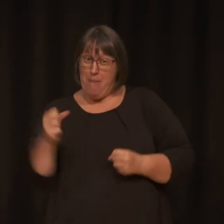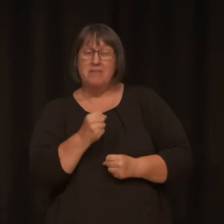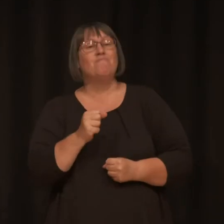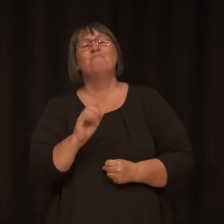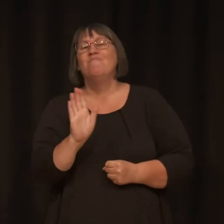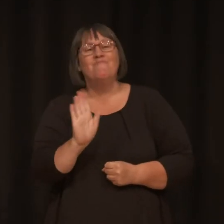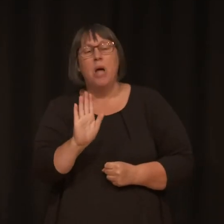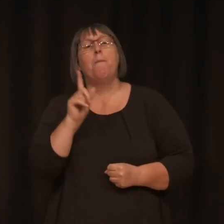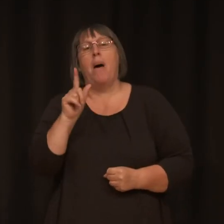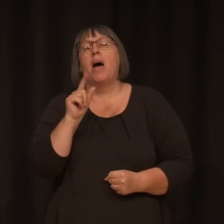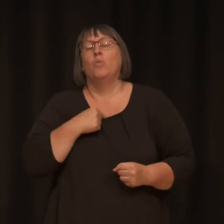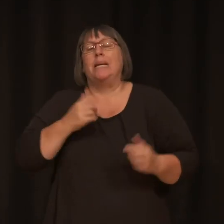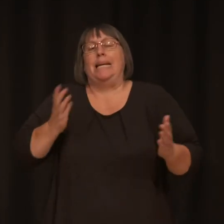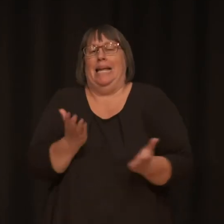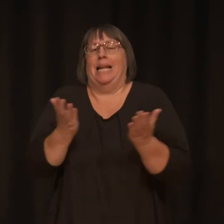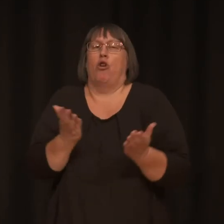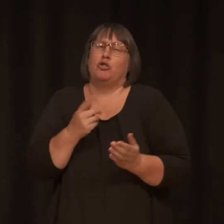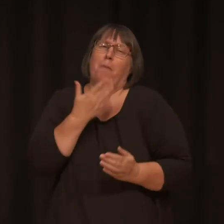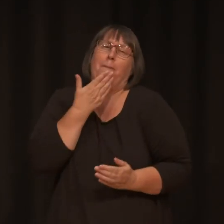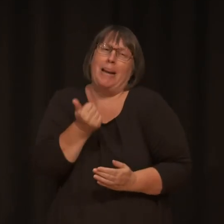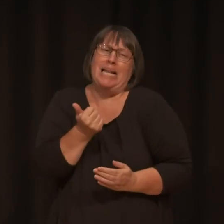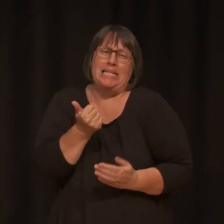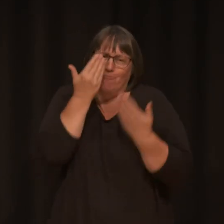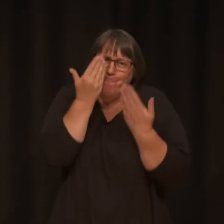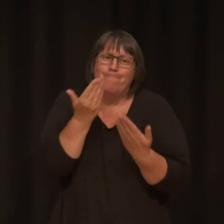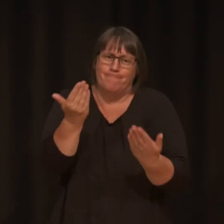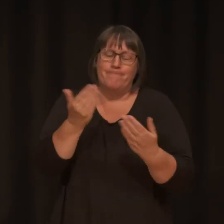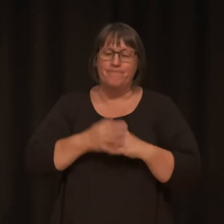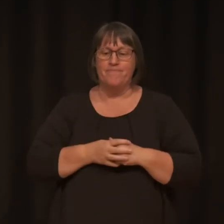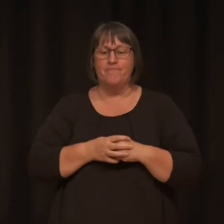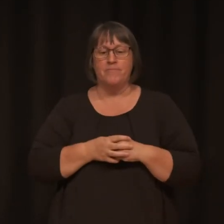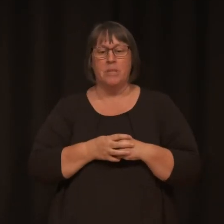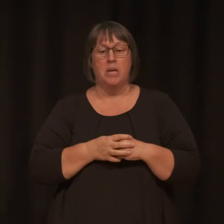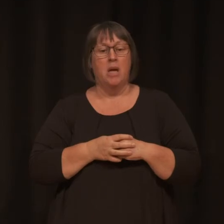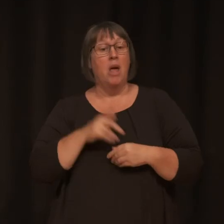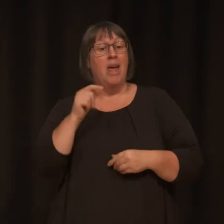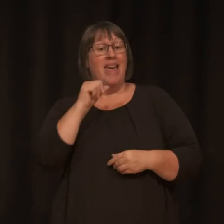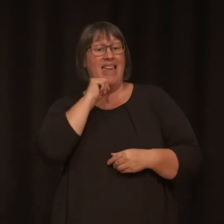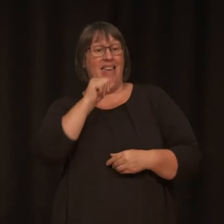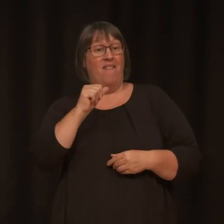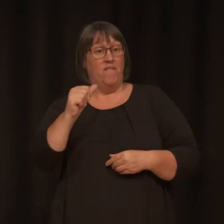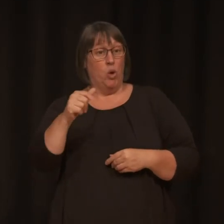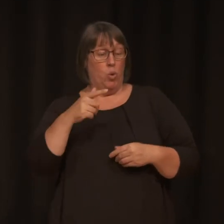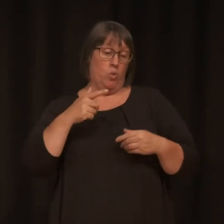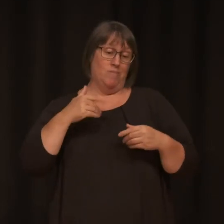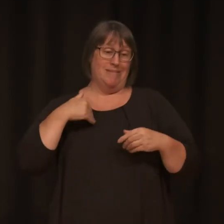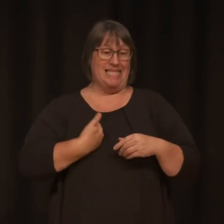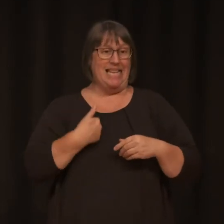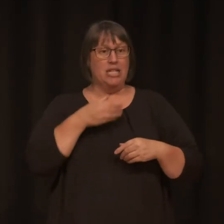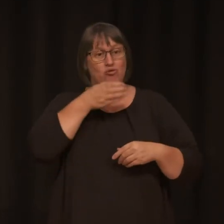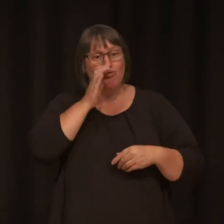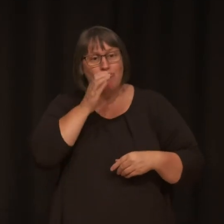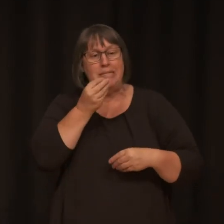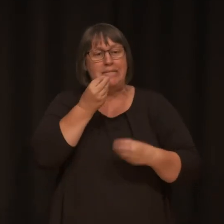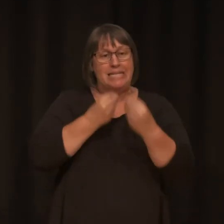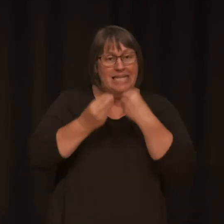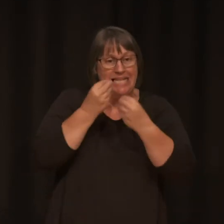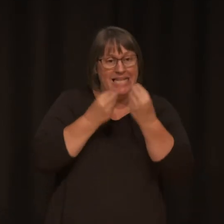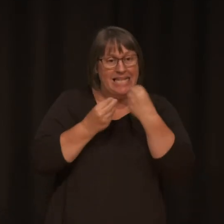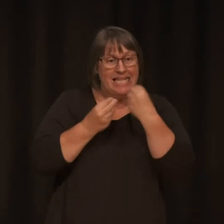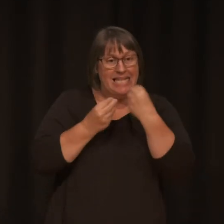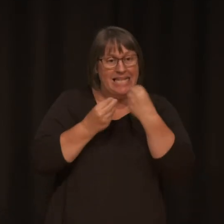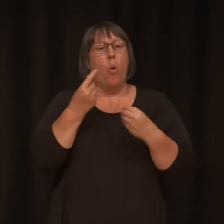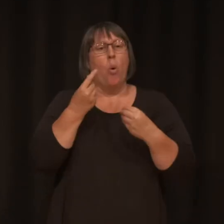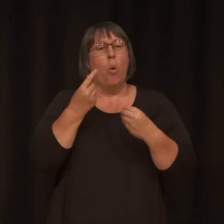too. People will be allowed to remove face coverings to eat, drink or take medication on public transport journeys, if eating and drinking is